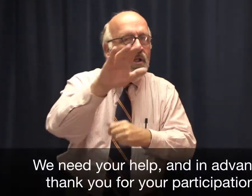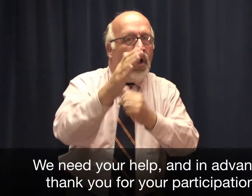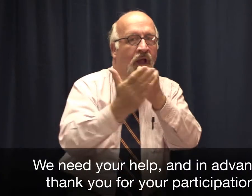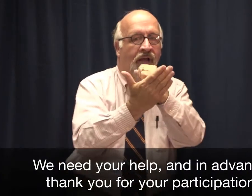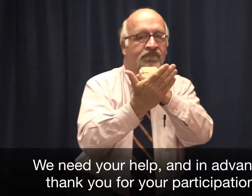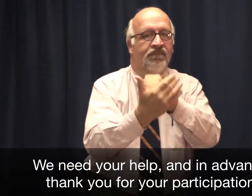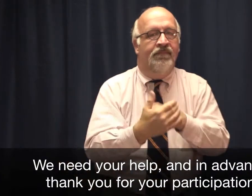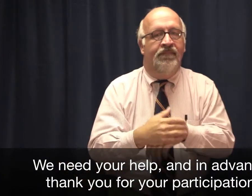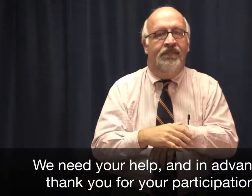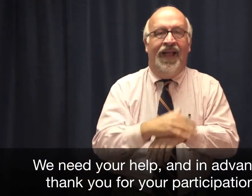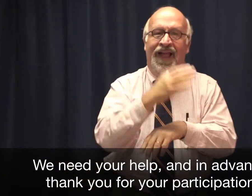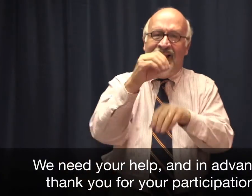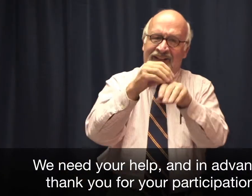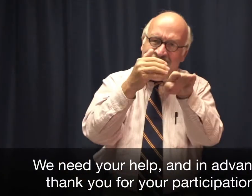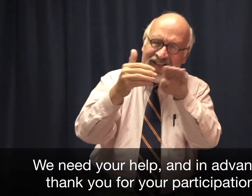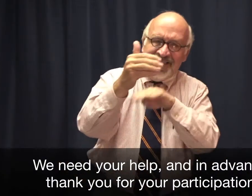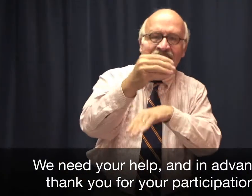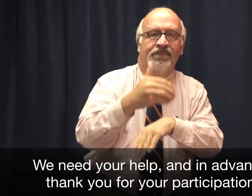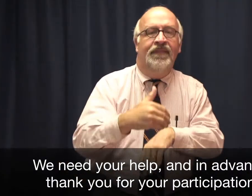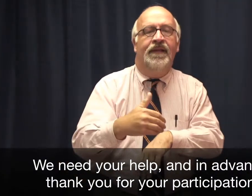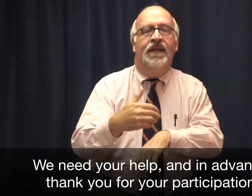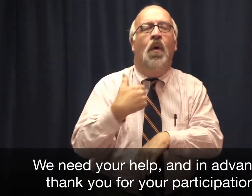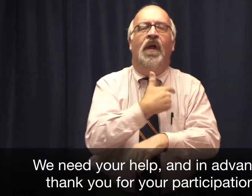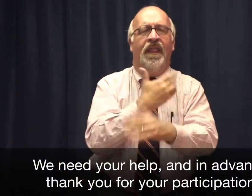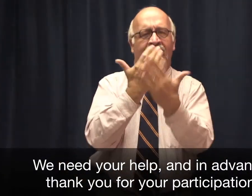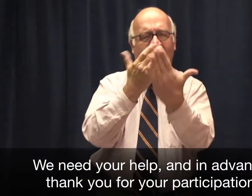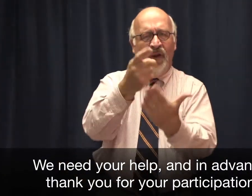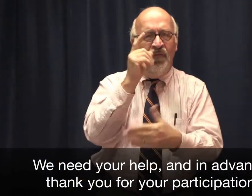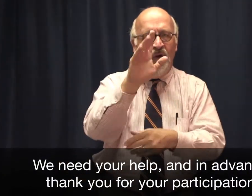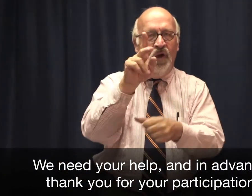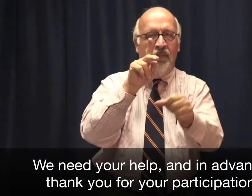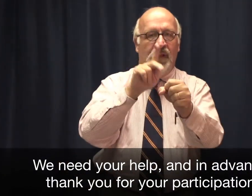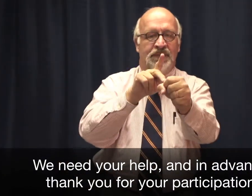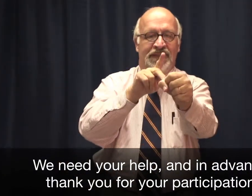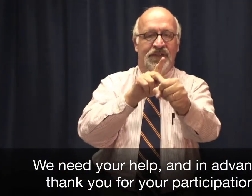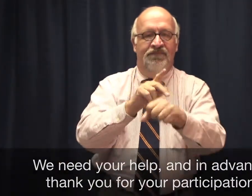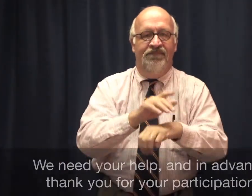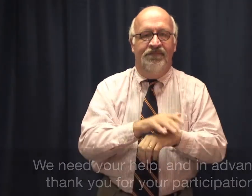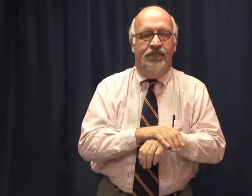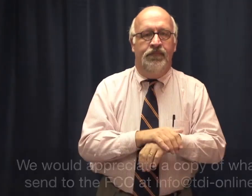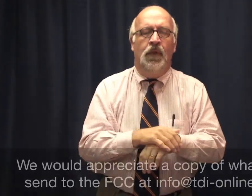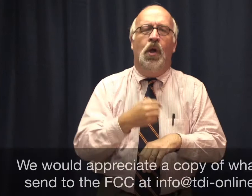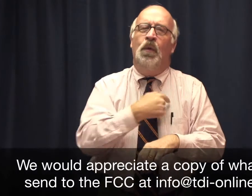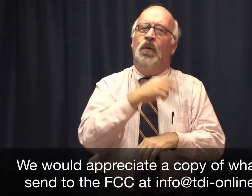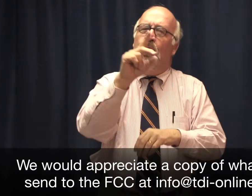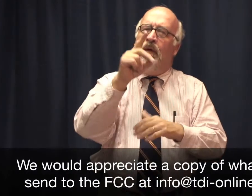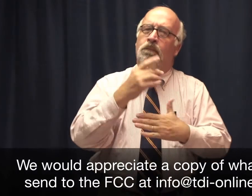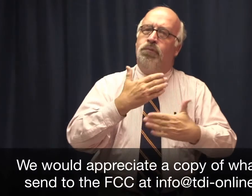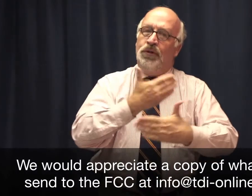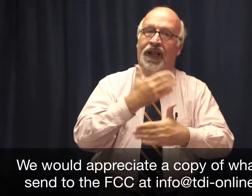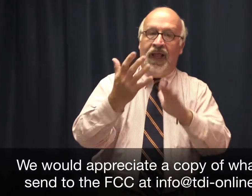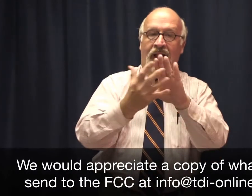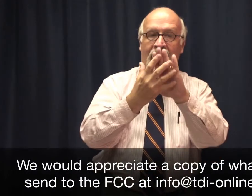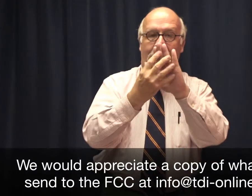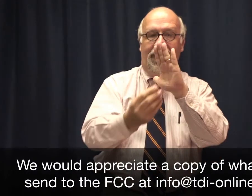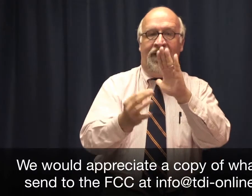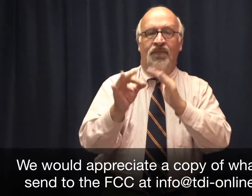We need your help and in advance we thank you for your participation. We would appreciate